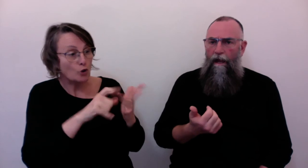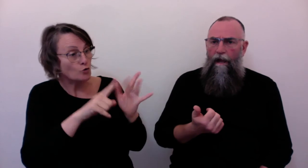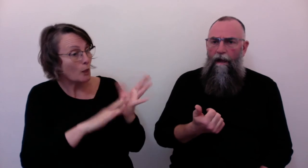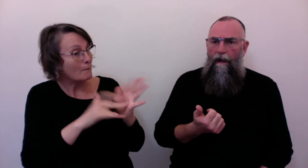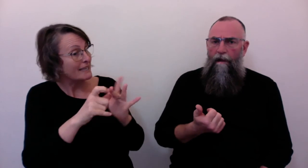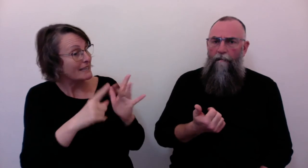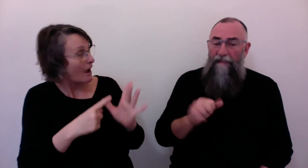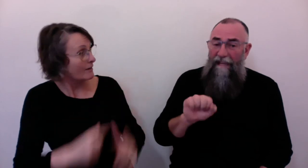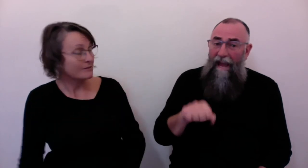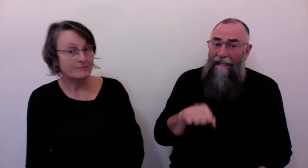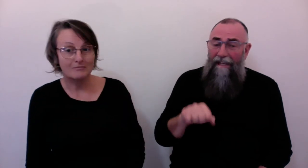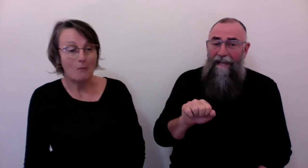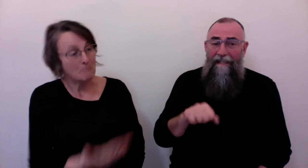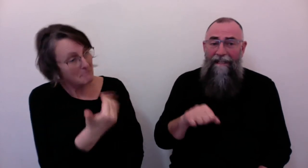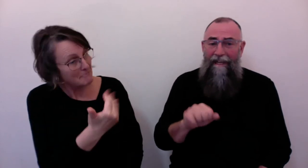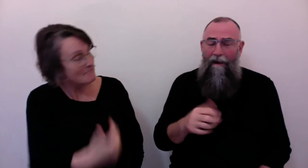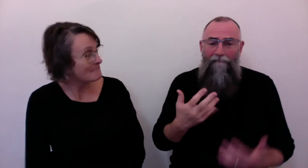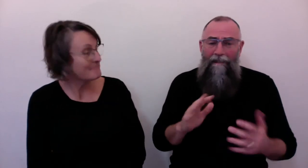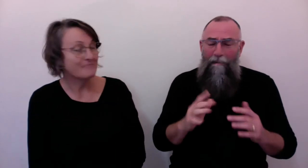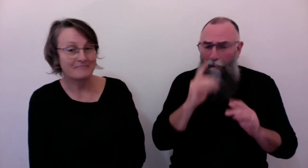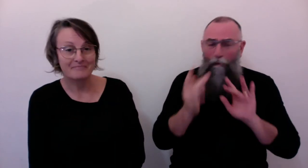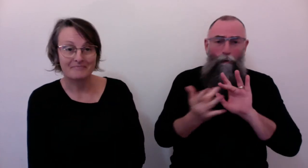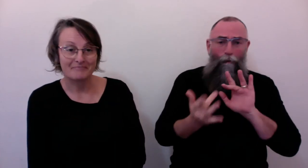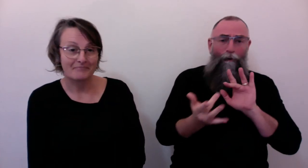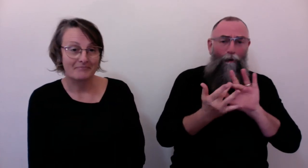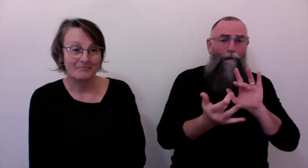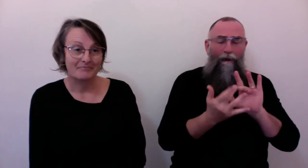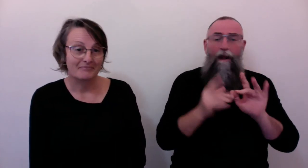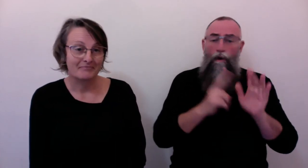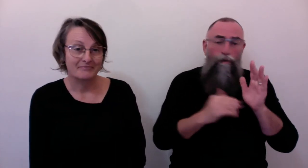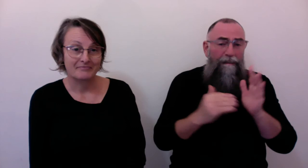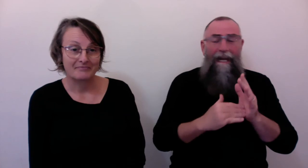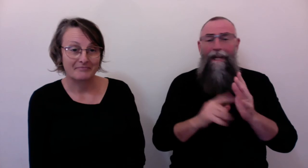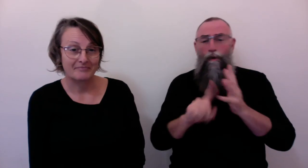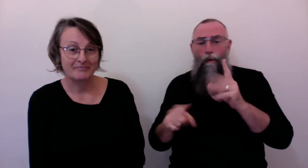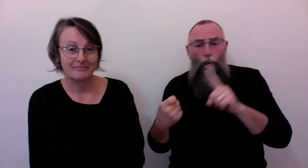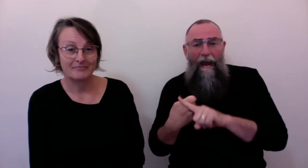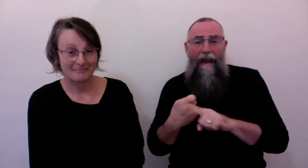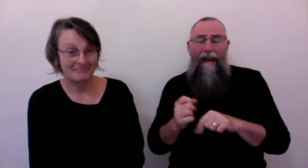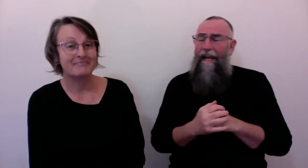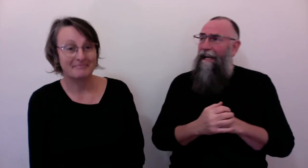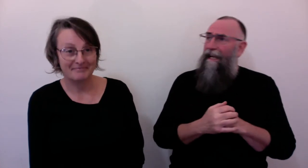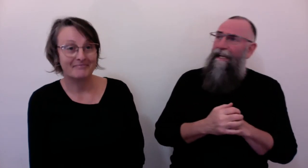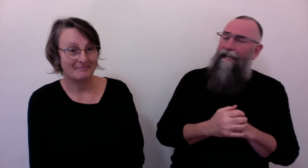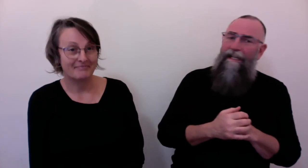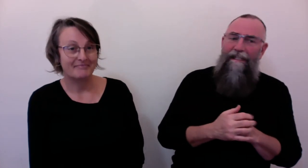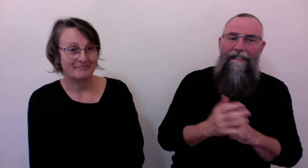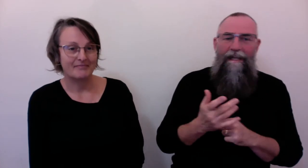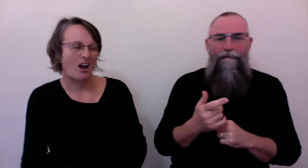It's so good. Yeah. Really awesome messages like from New Zealand and the UK. And UK just like, so big over there. Australia. yeah, it's The only crazy.